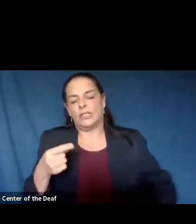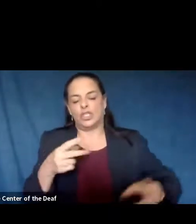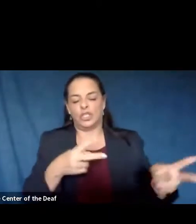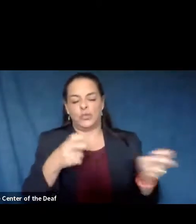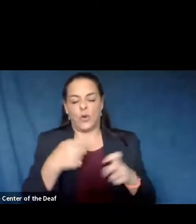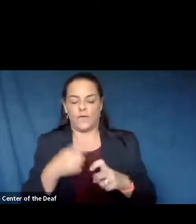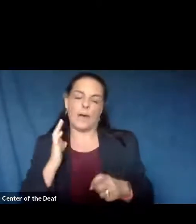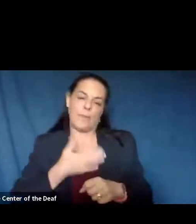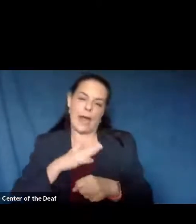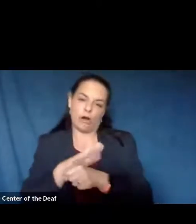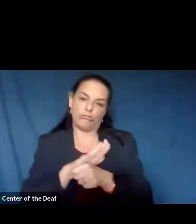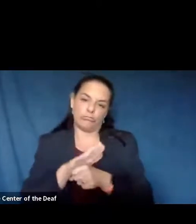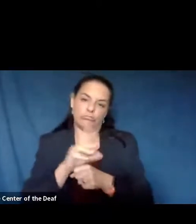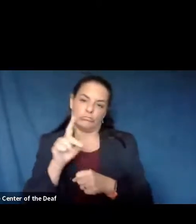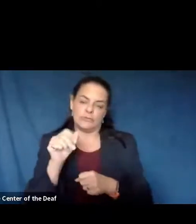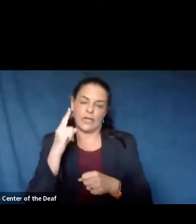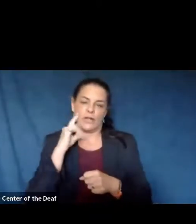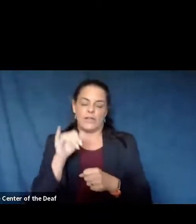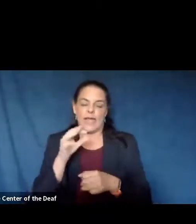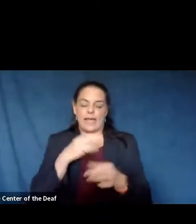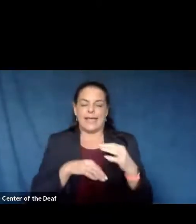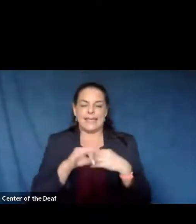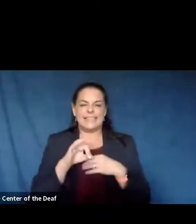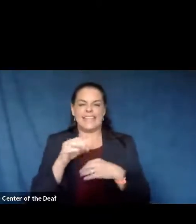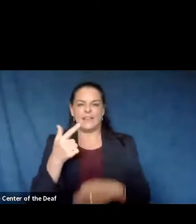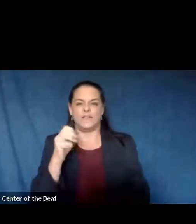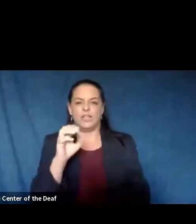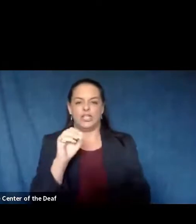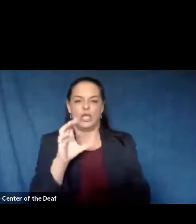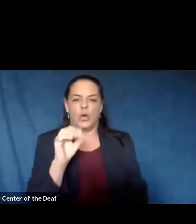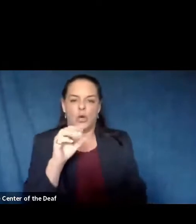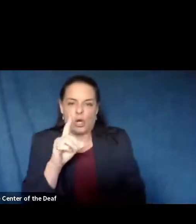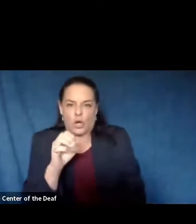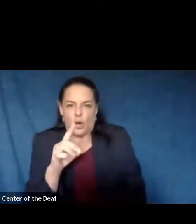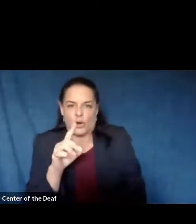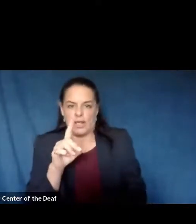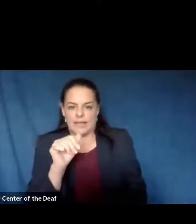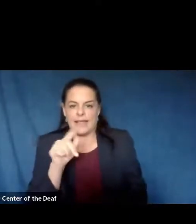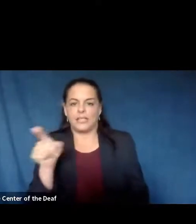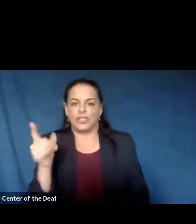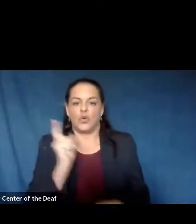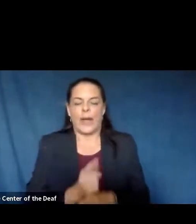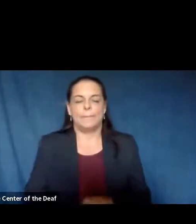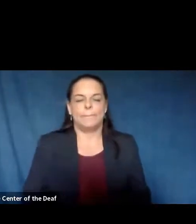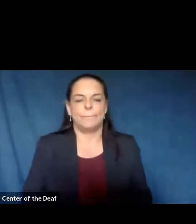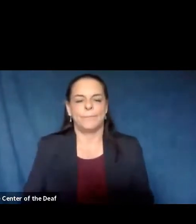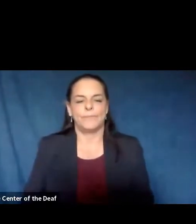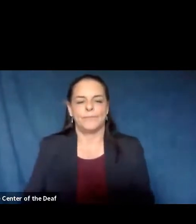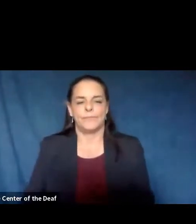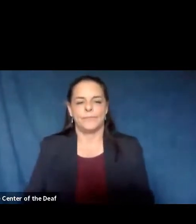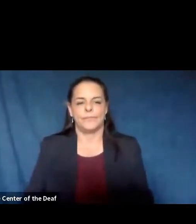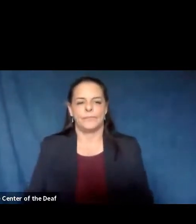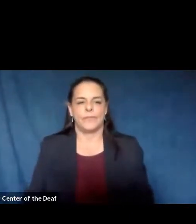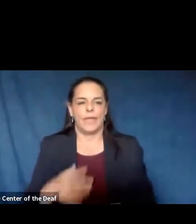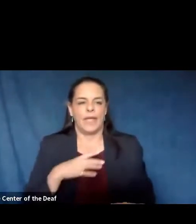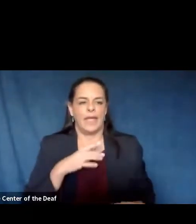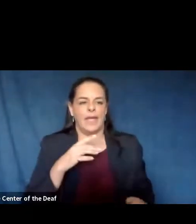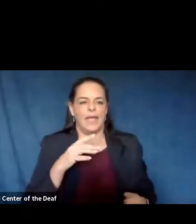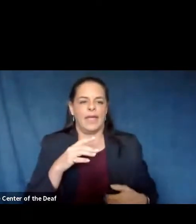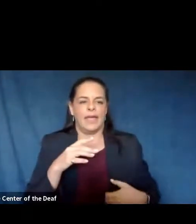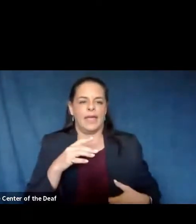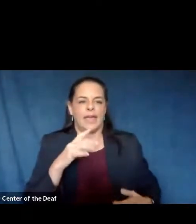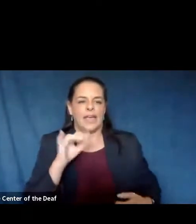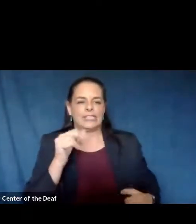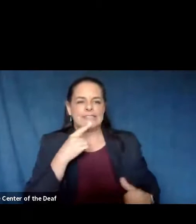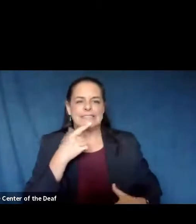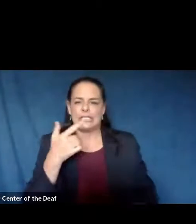our jurisdictional data for that instead of the geocoded data piece. So you're exactly spot on correct. And I just said ginormous on TV. Sorry